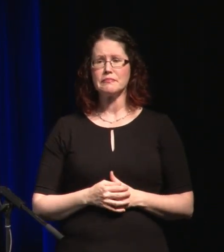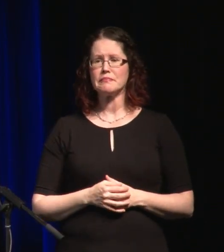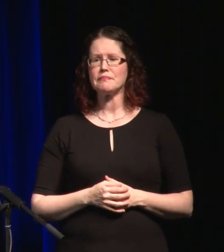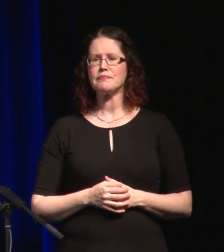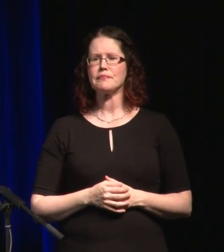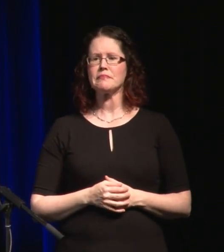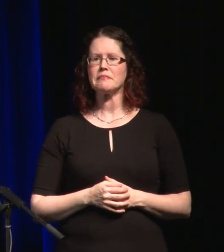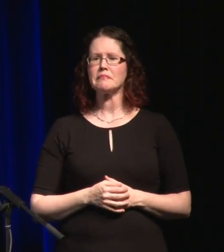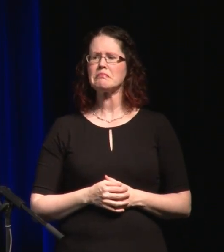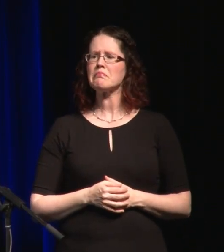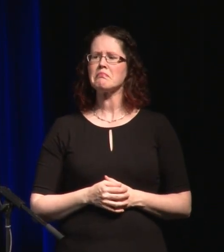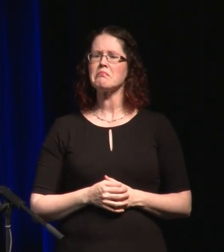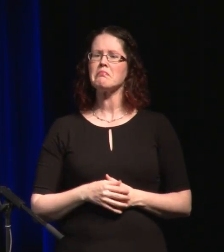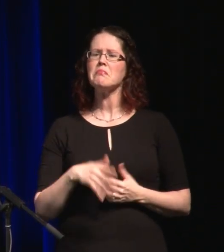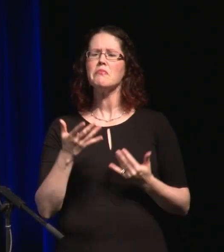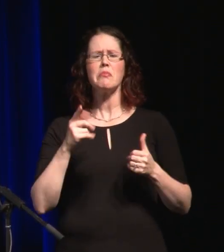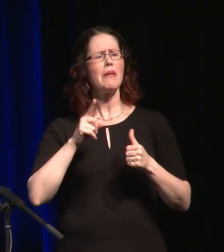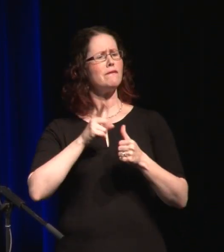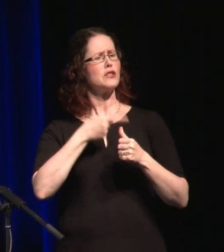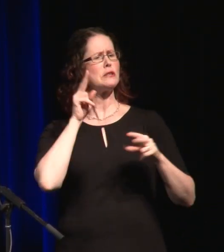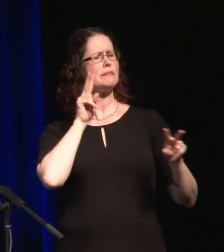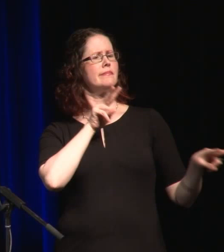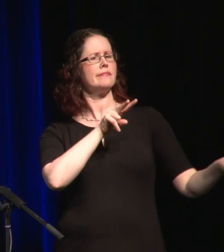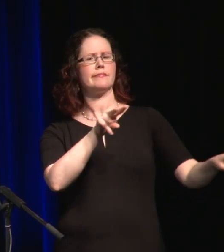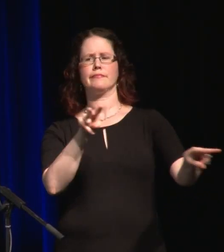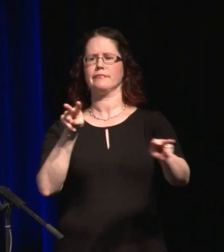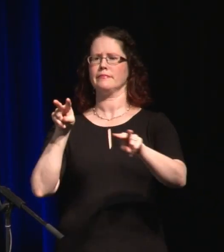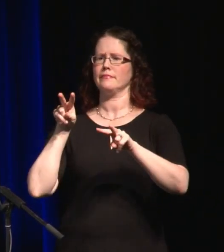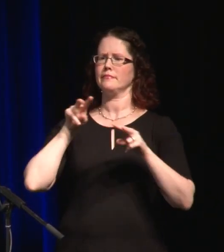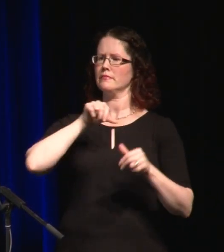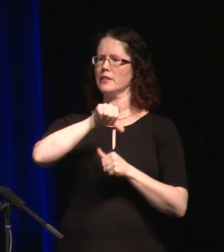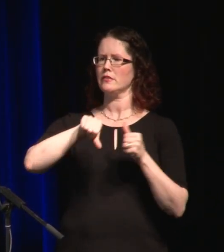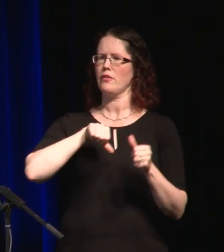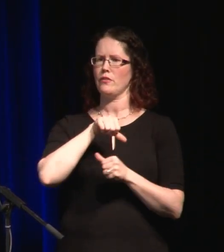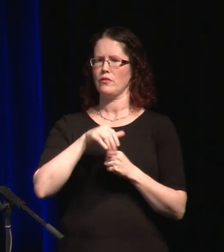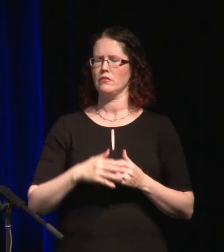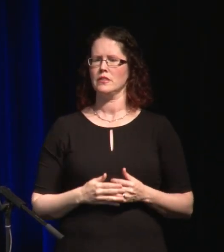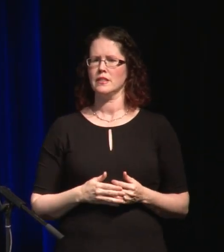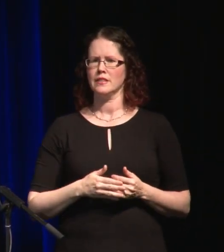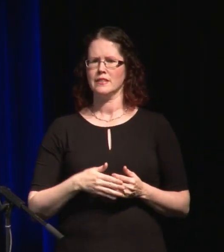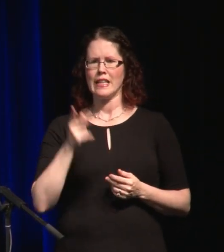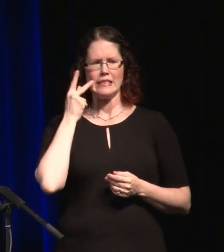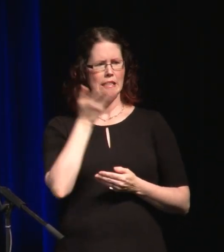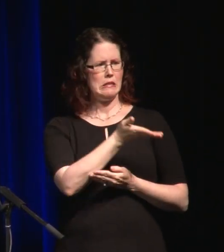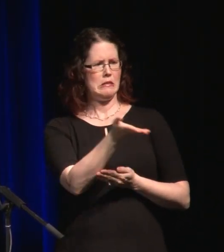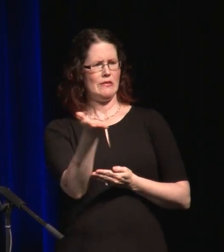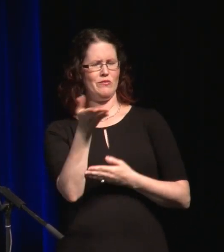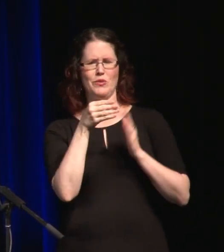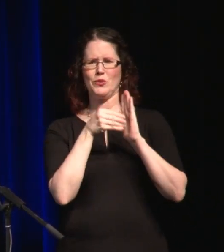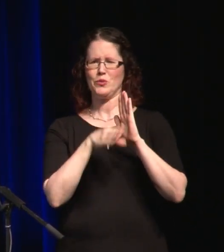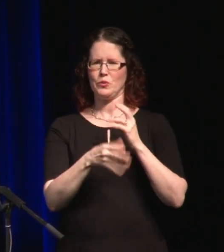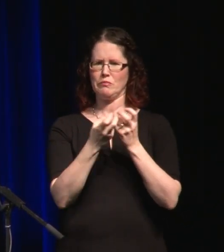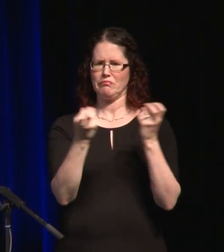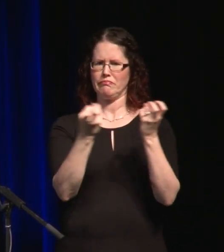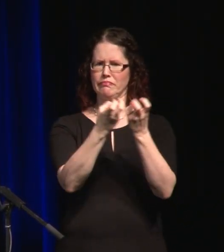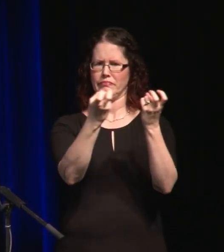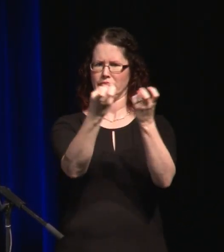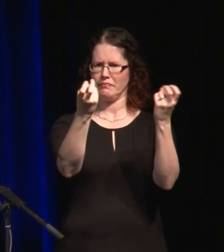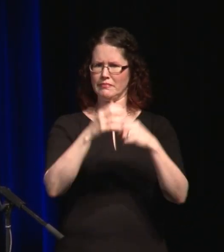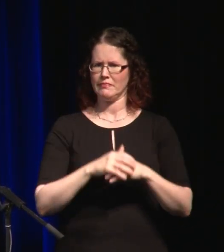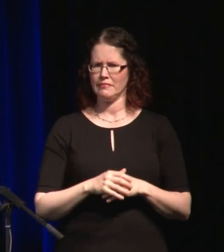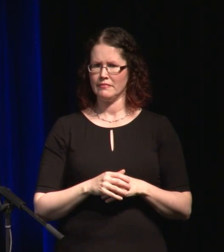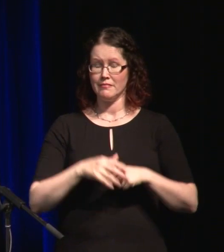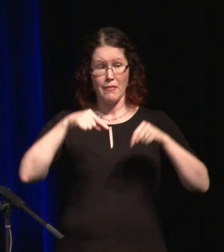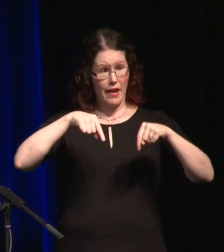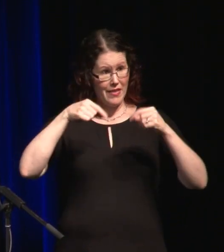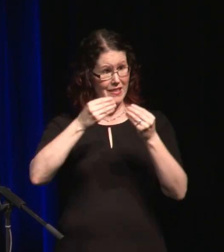Take a look around you. Look at where you're sitting this afternoon. 20 years ago, Membertou was nearly